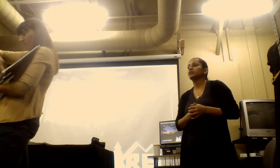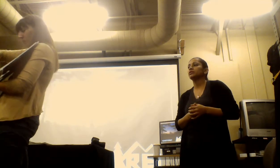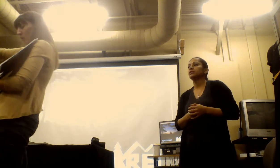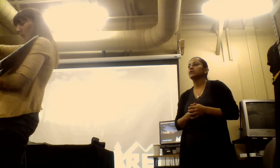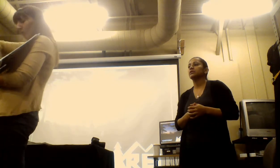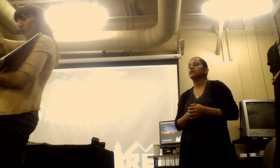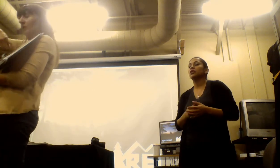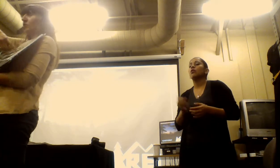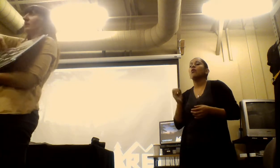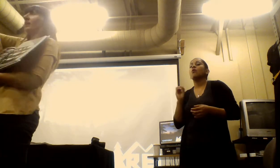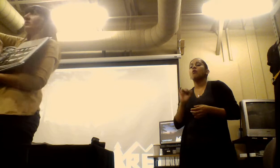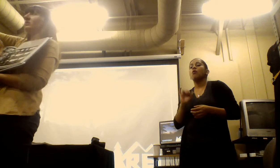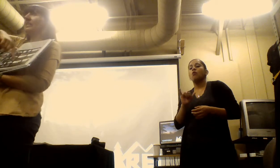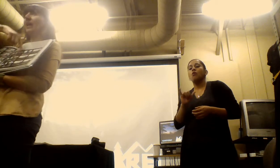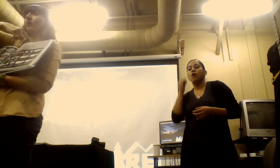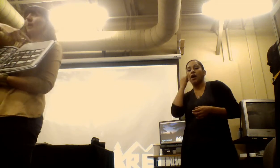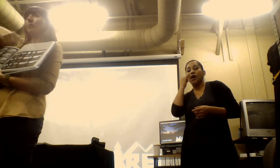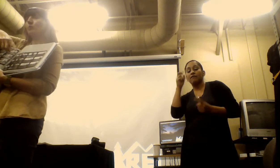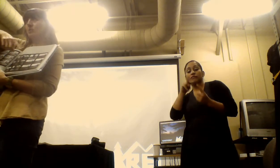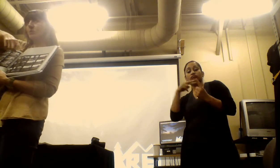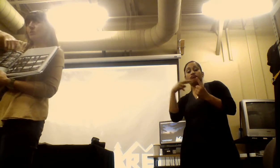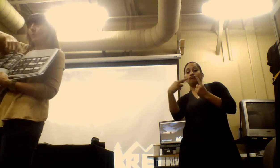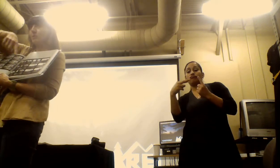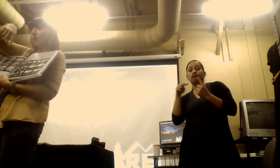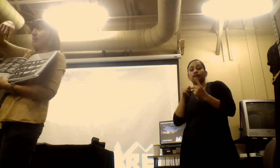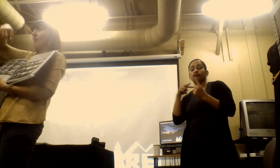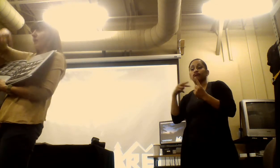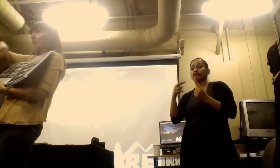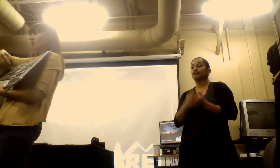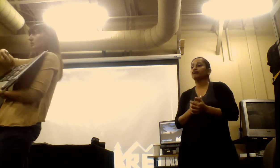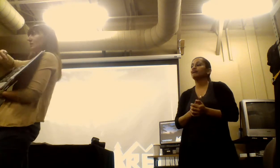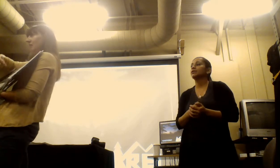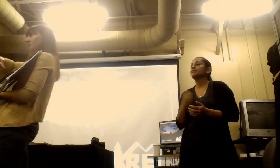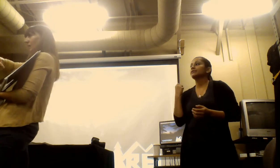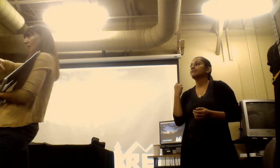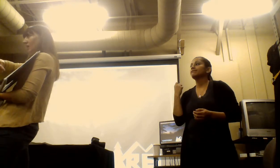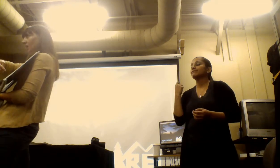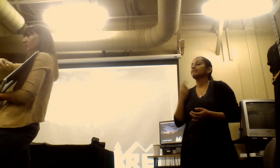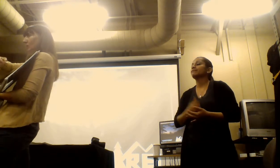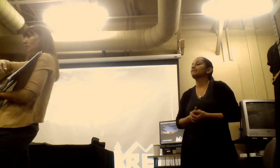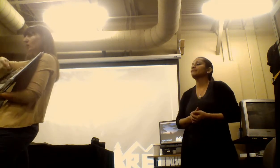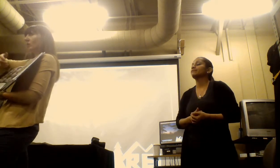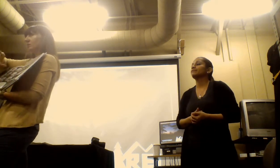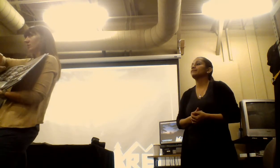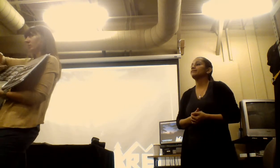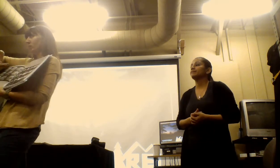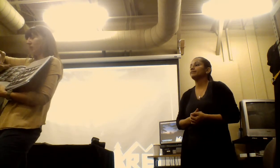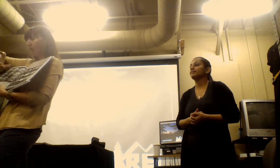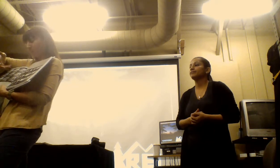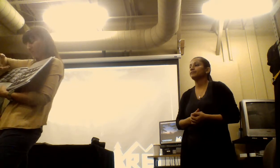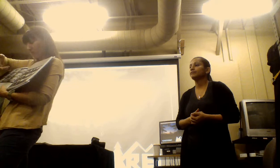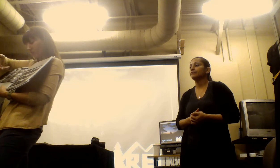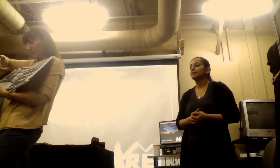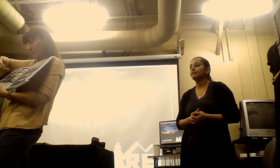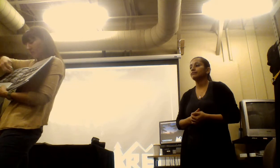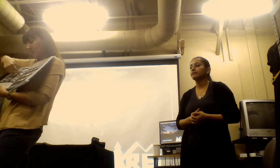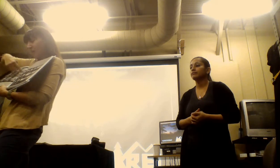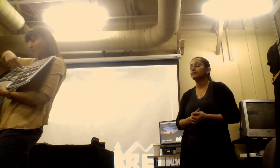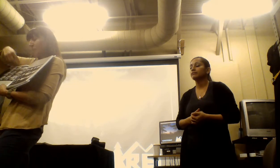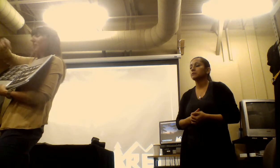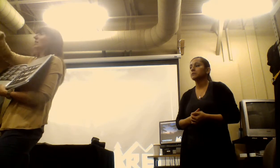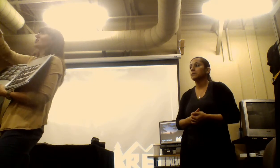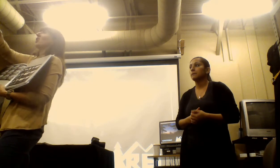professional go through and just kind of see how they approach a situation and the images that they take, especially when it's a limited number of